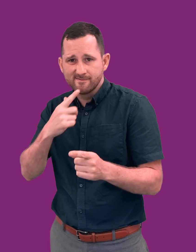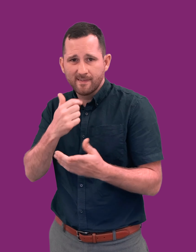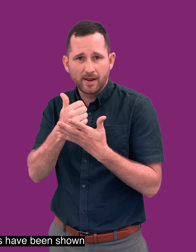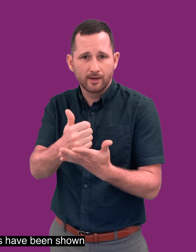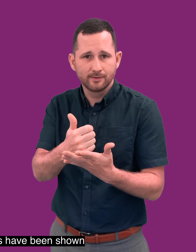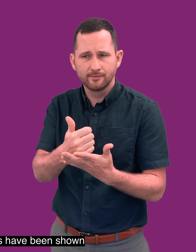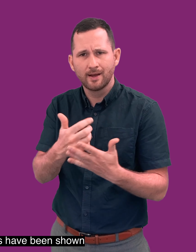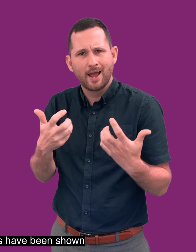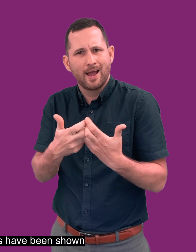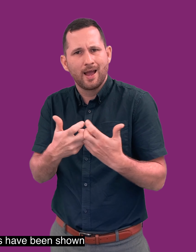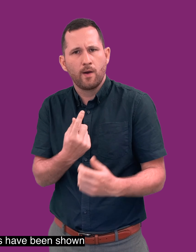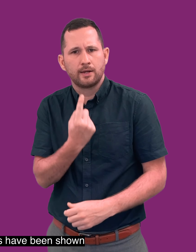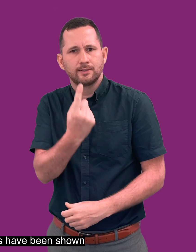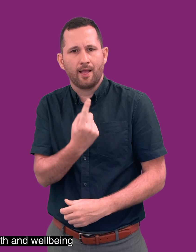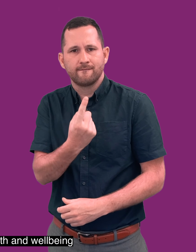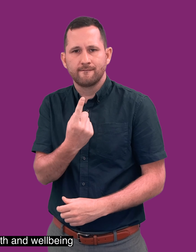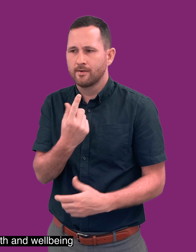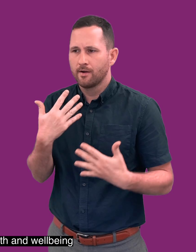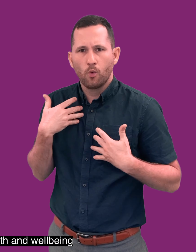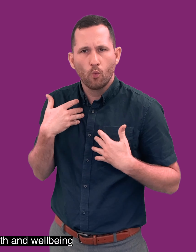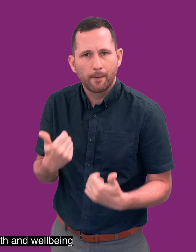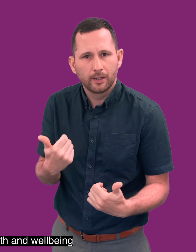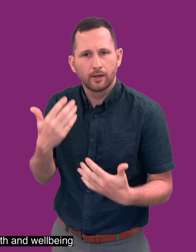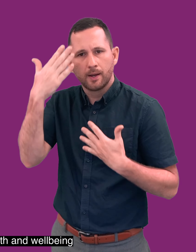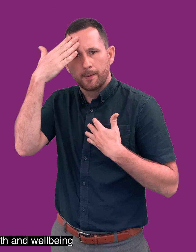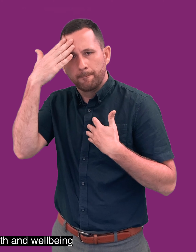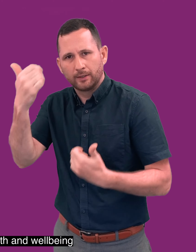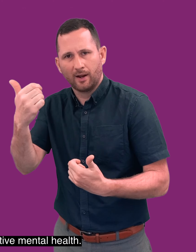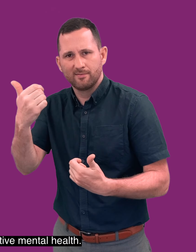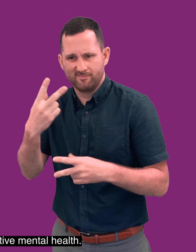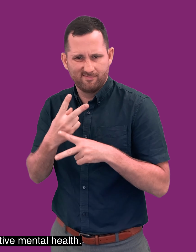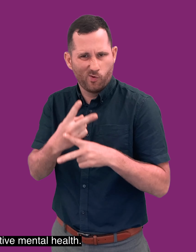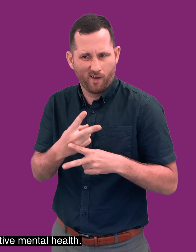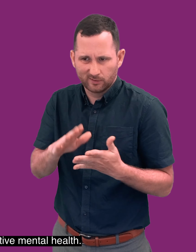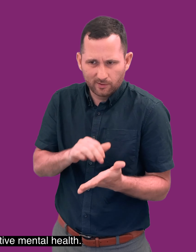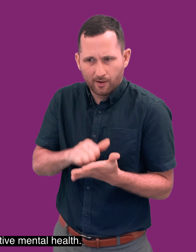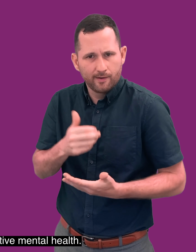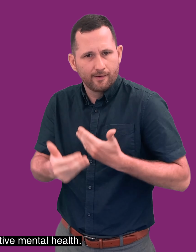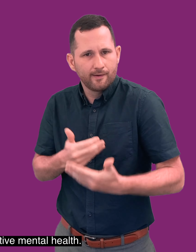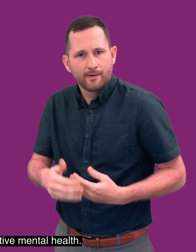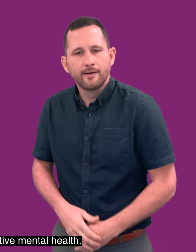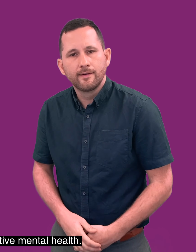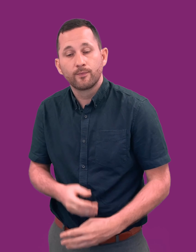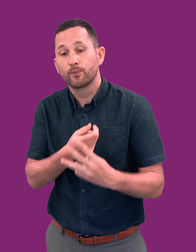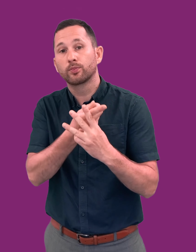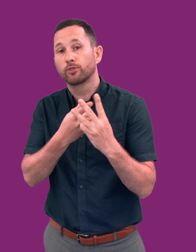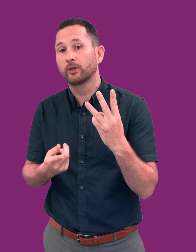A number of things have been shown to promote health and well-being and promote positive mental health.